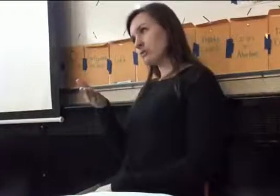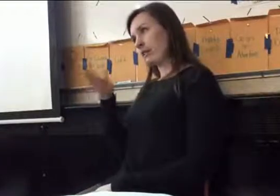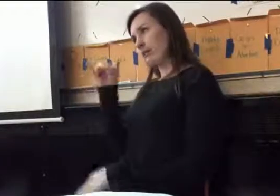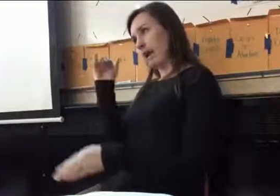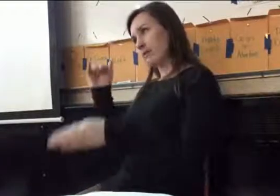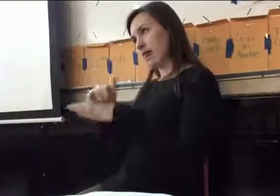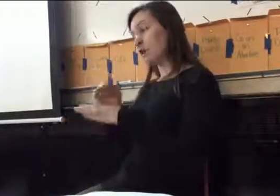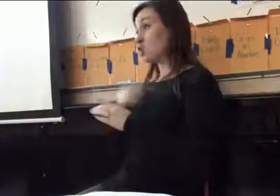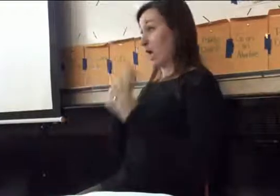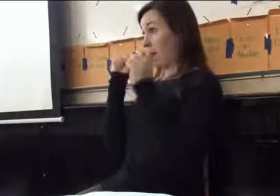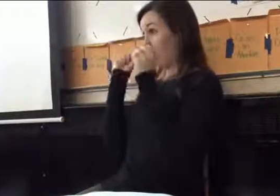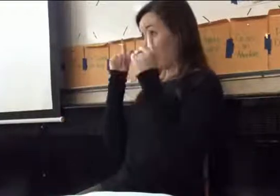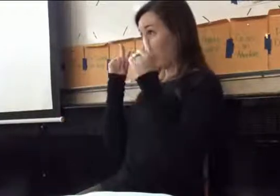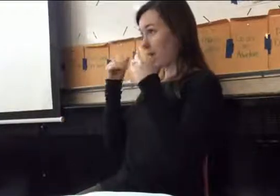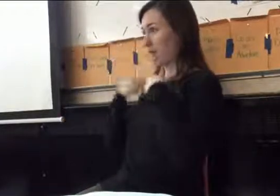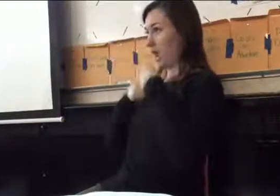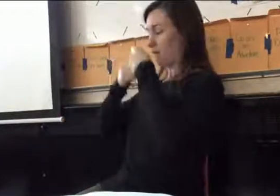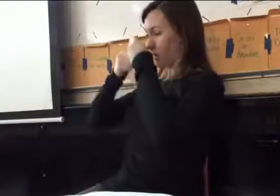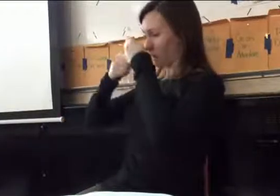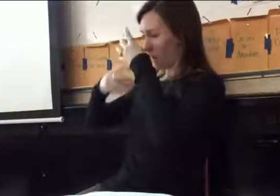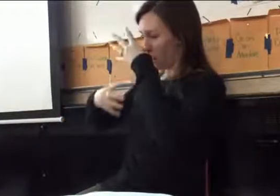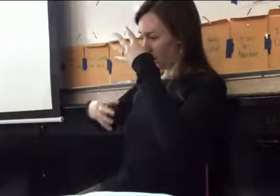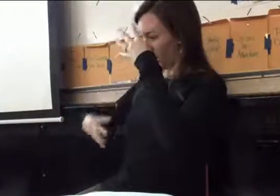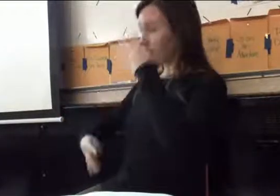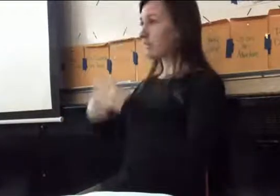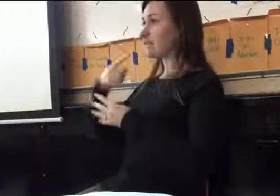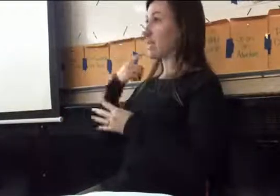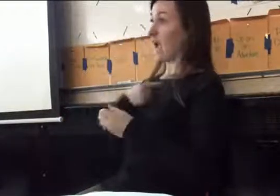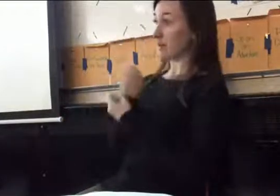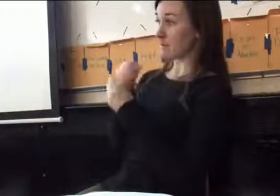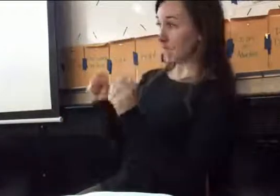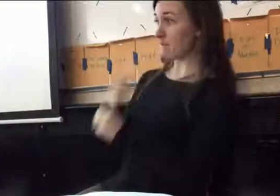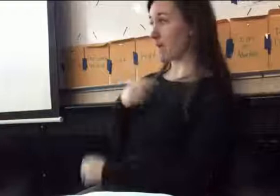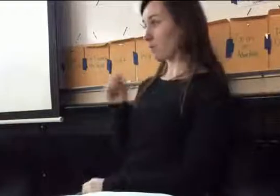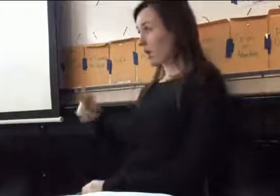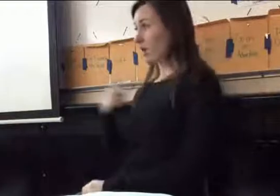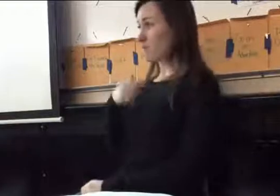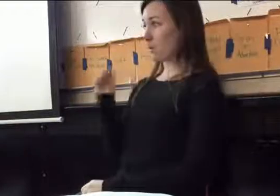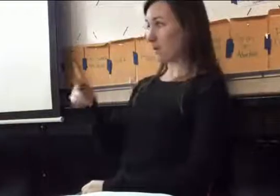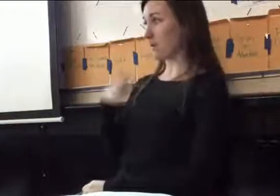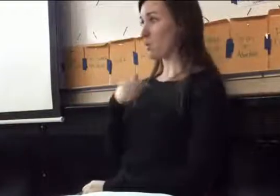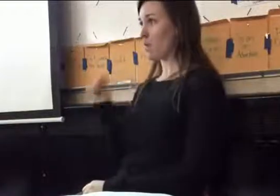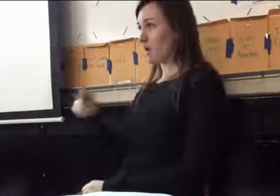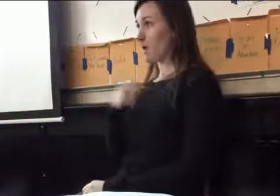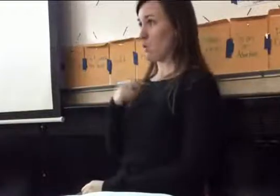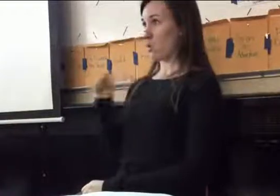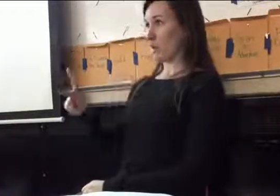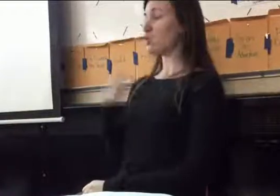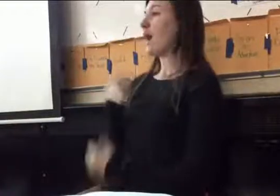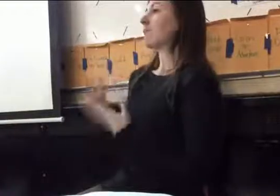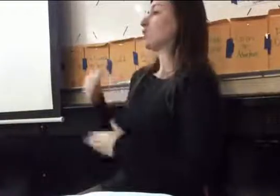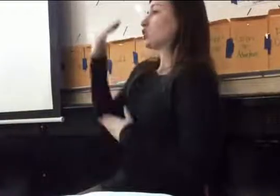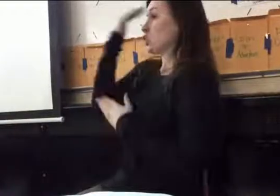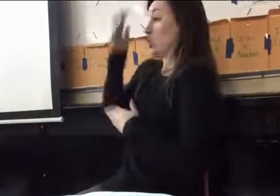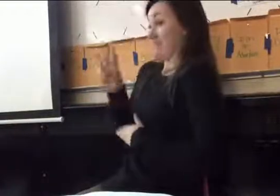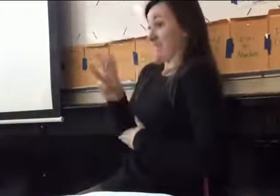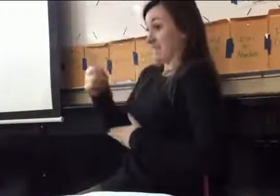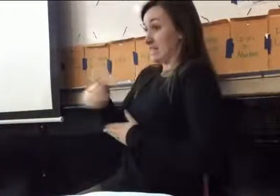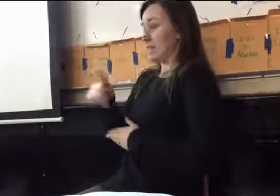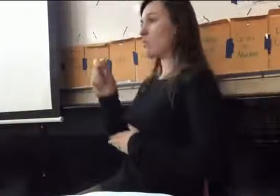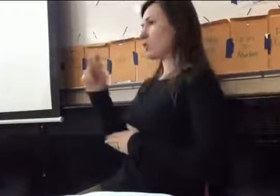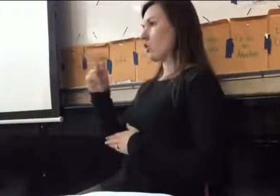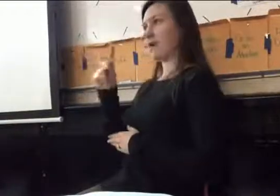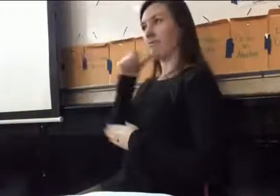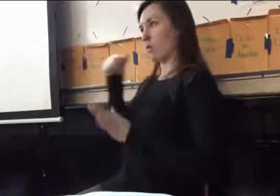wake up and I have all of these things that say I'm safe, I'm okay, I'm okay, I'm okay, so that I knew that they were all right and not killed in the